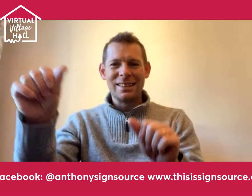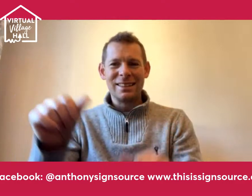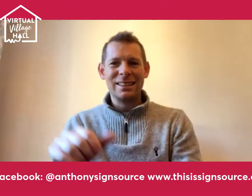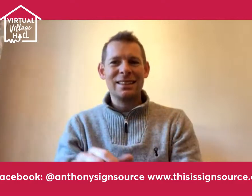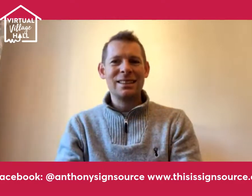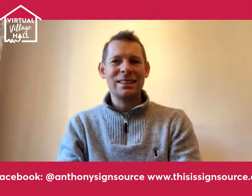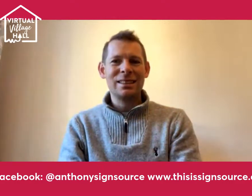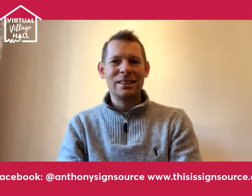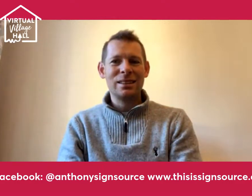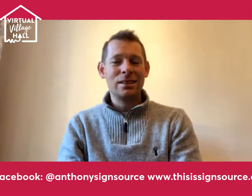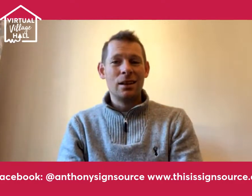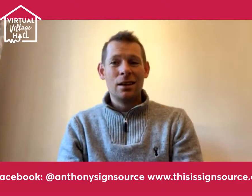best.